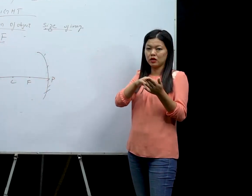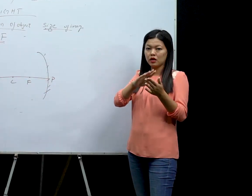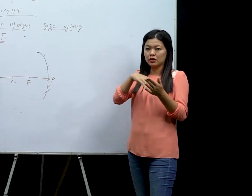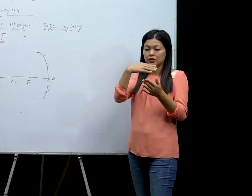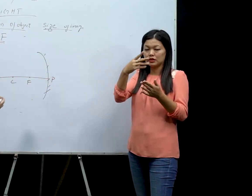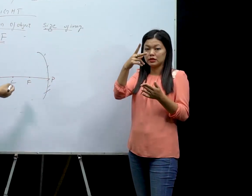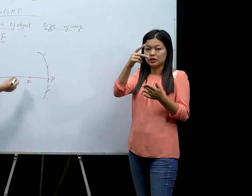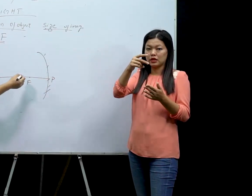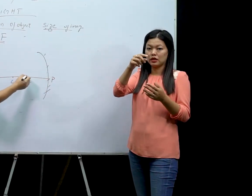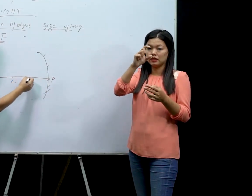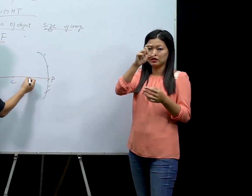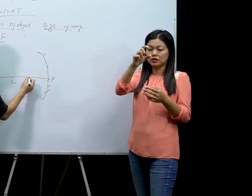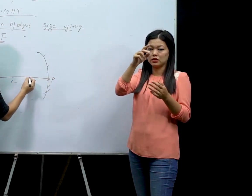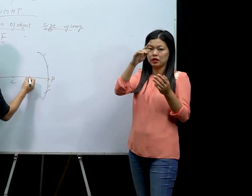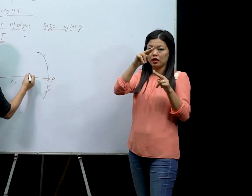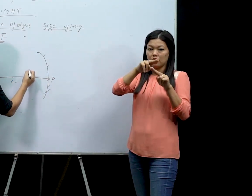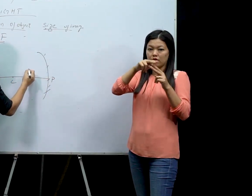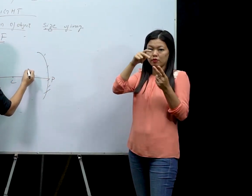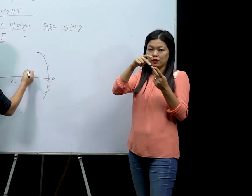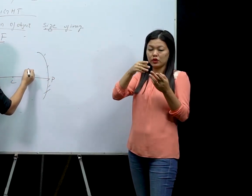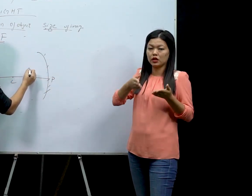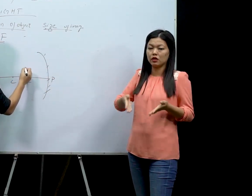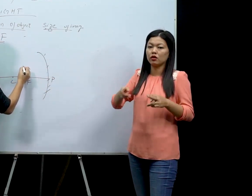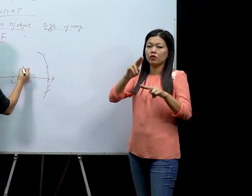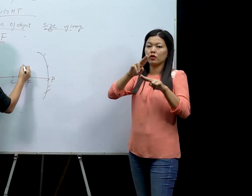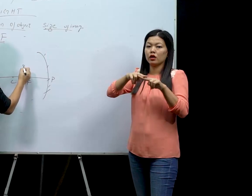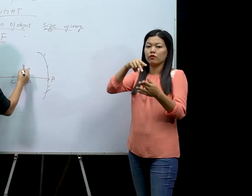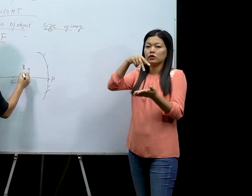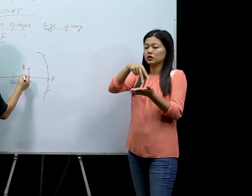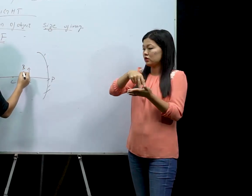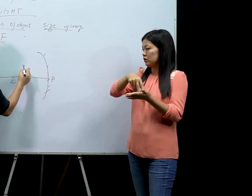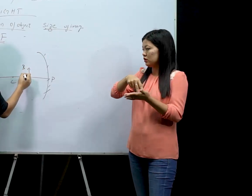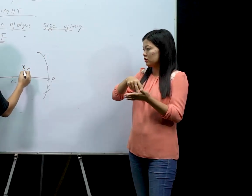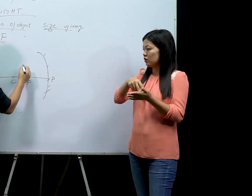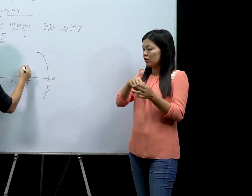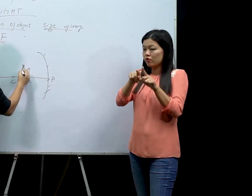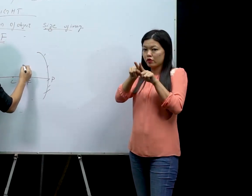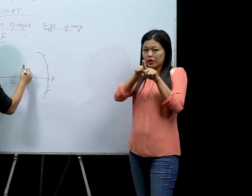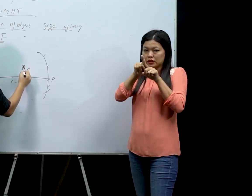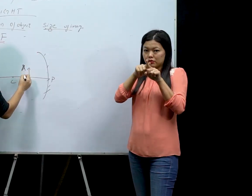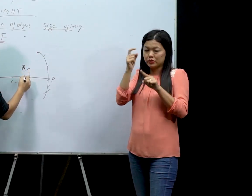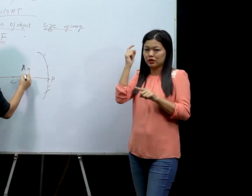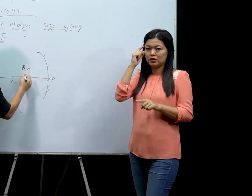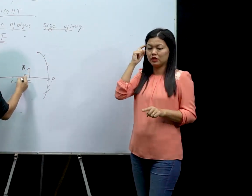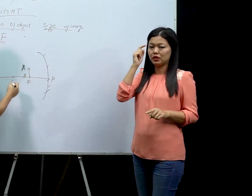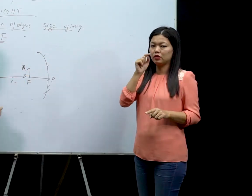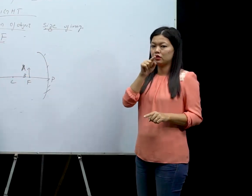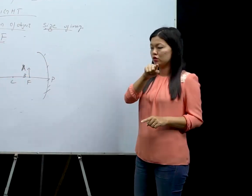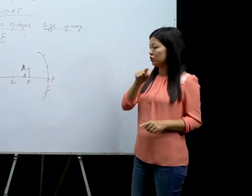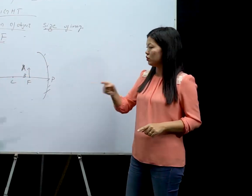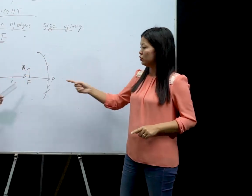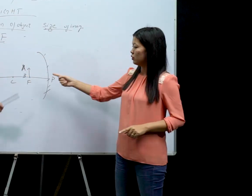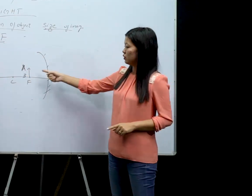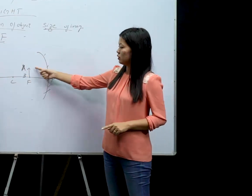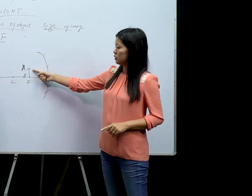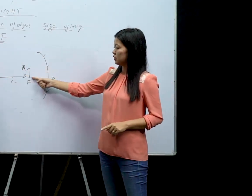So now we are going to stand here. Okay, so this is you. Okay, this is, so we